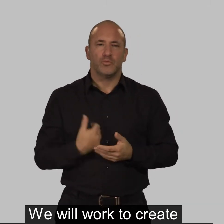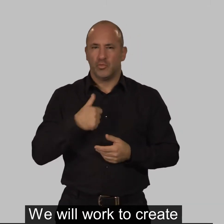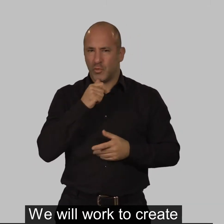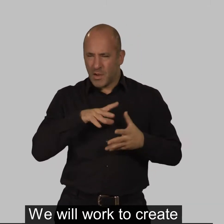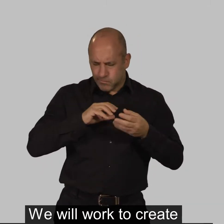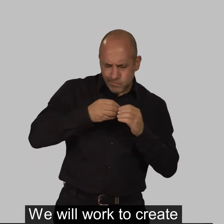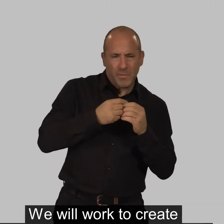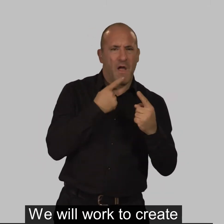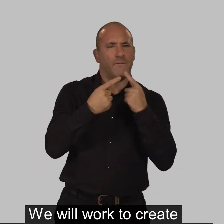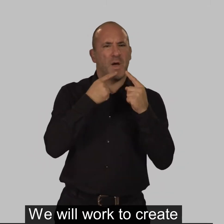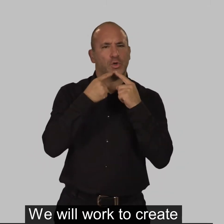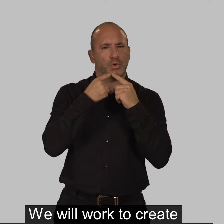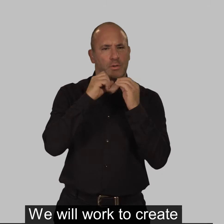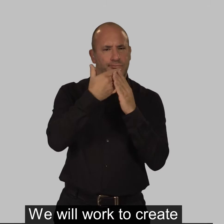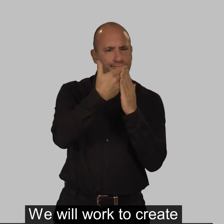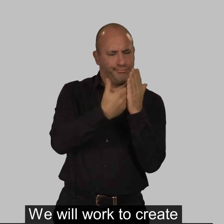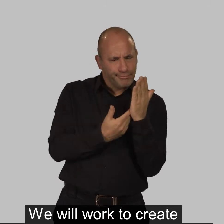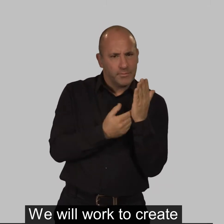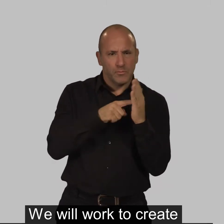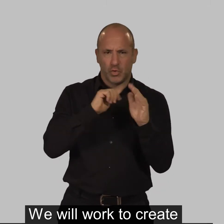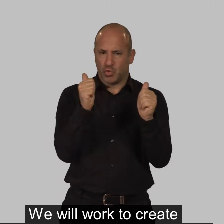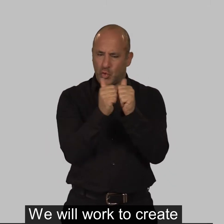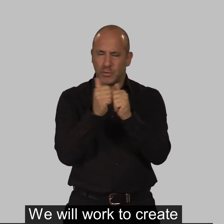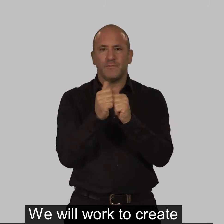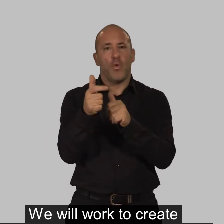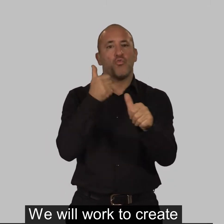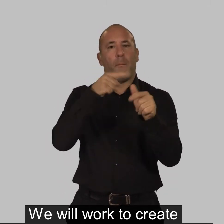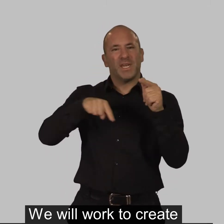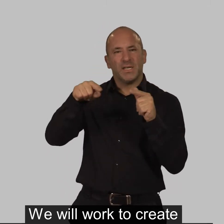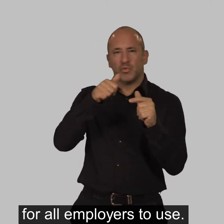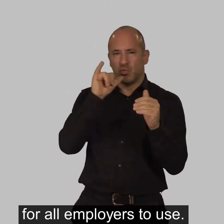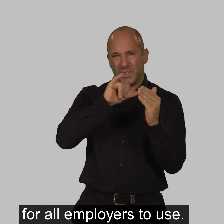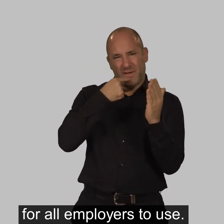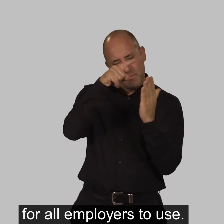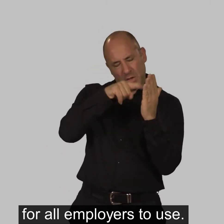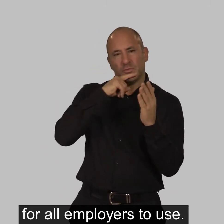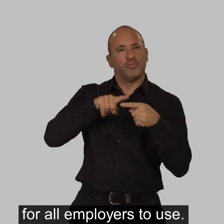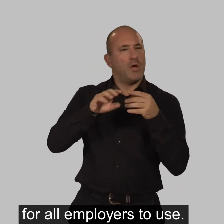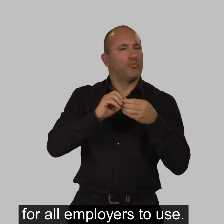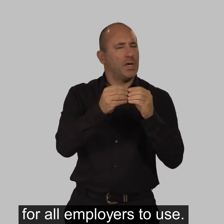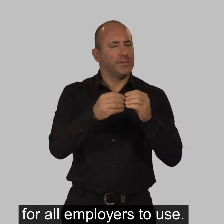We will work to create information on what works best for all employers to use.